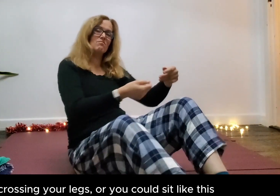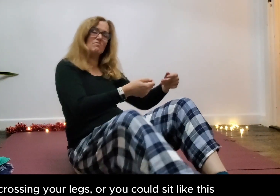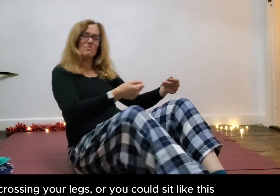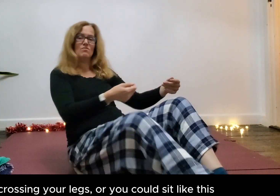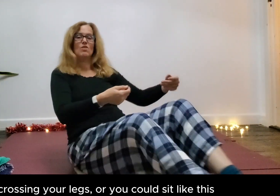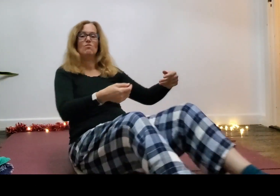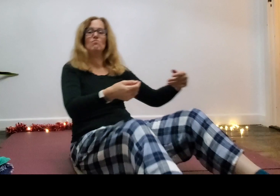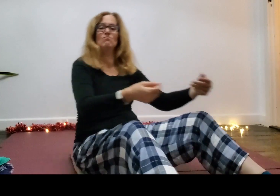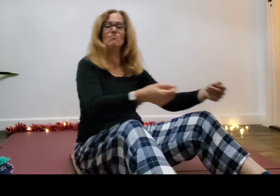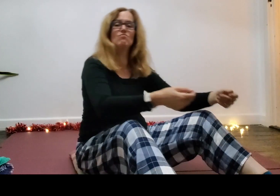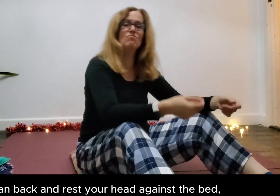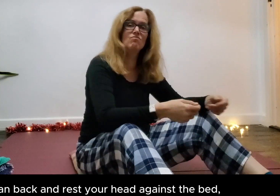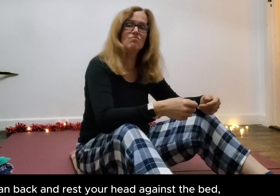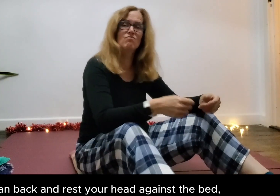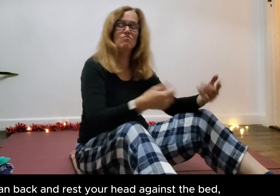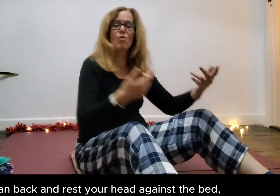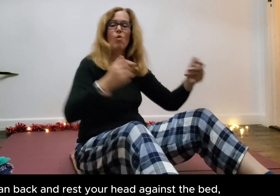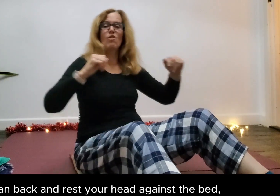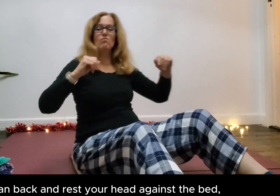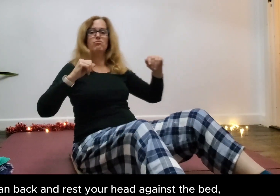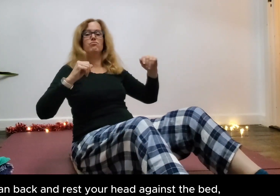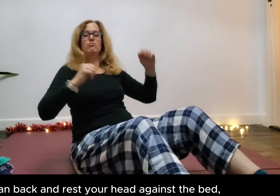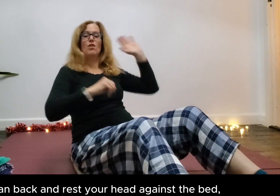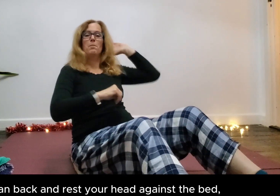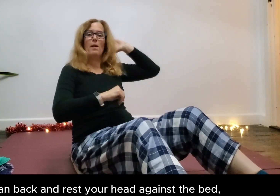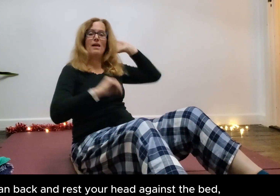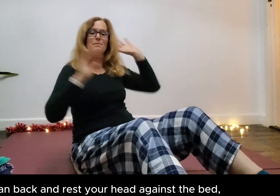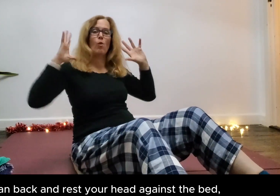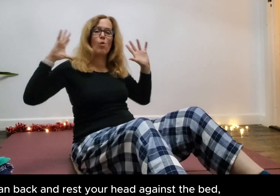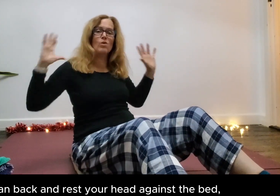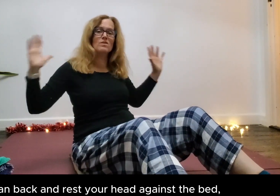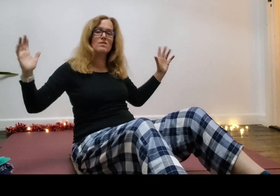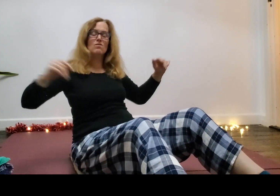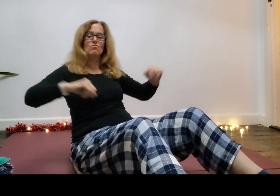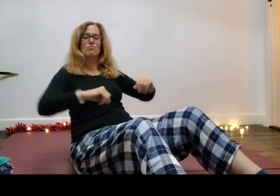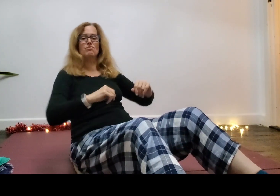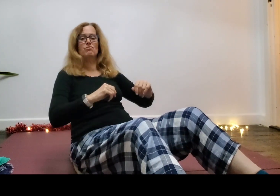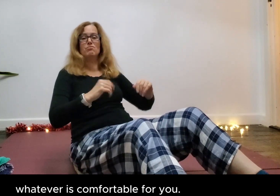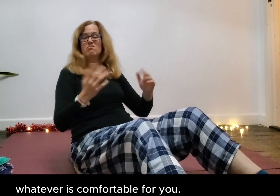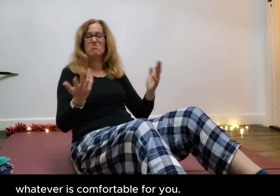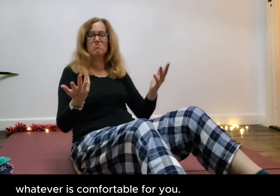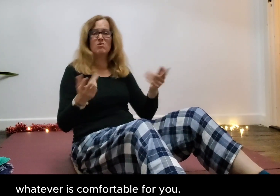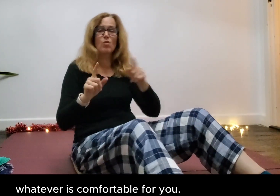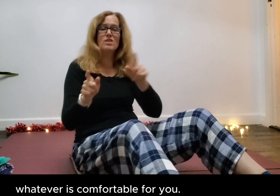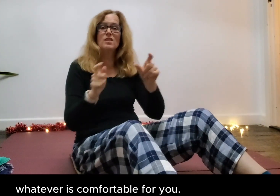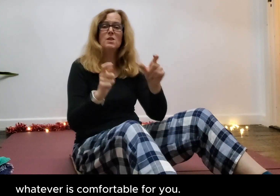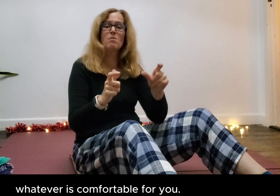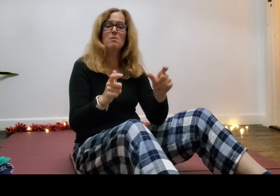like this, or lean back and rest your head against the bed, whatever is comfortable for you.